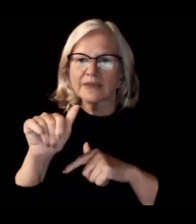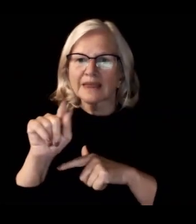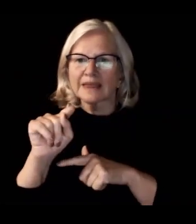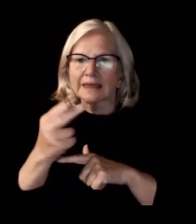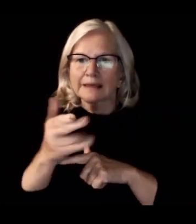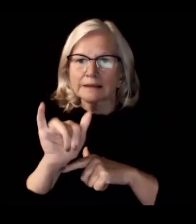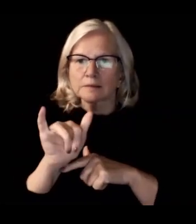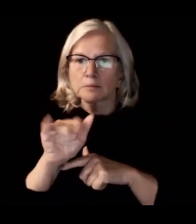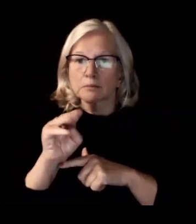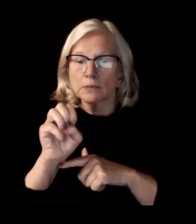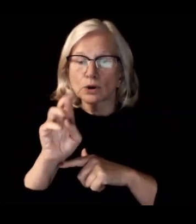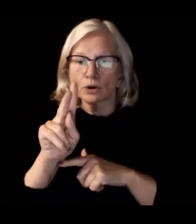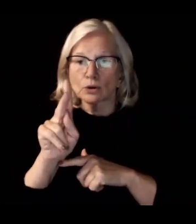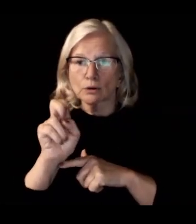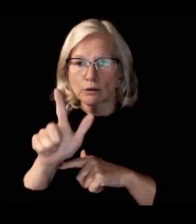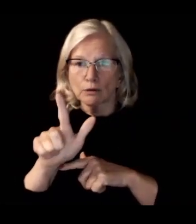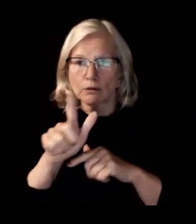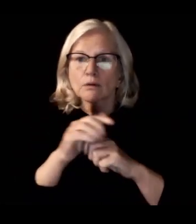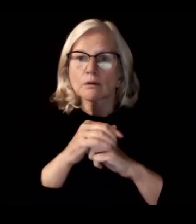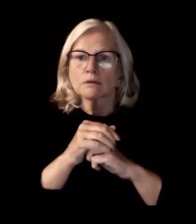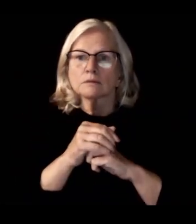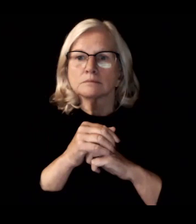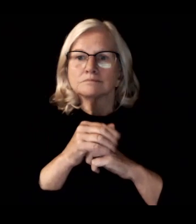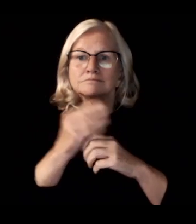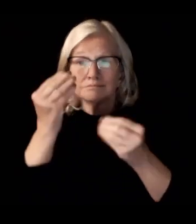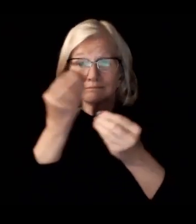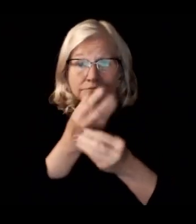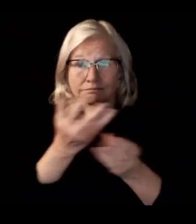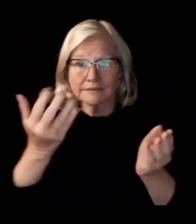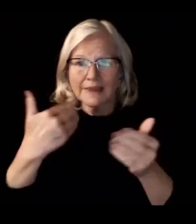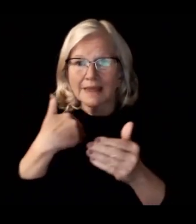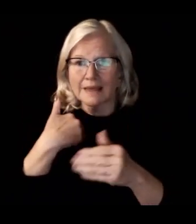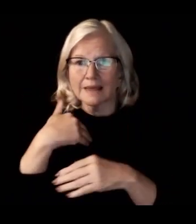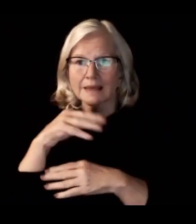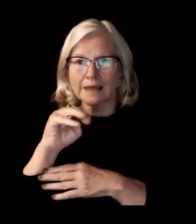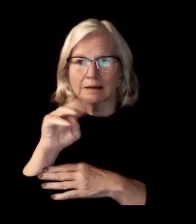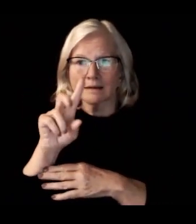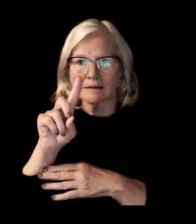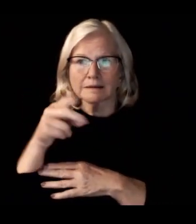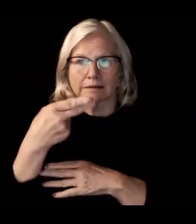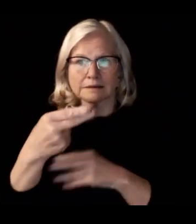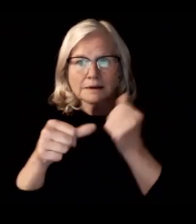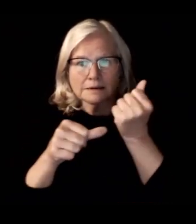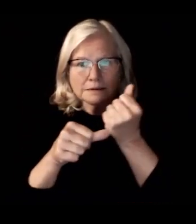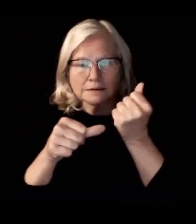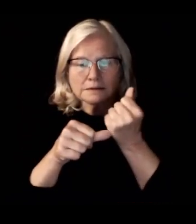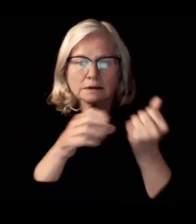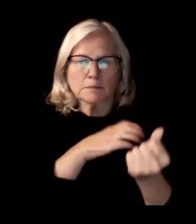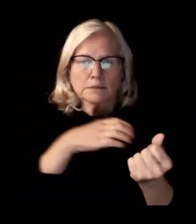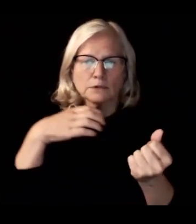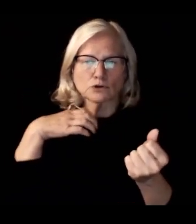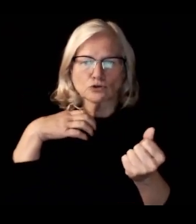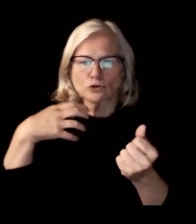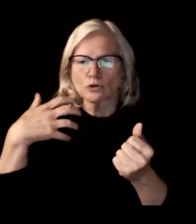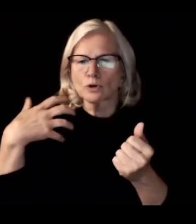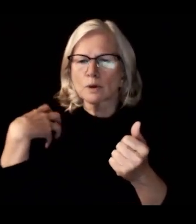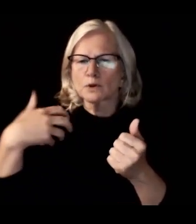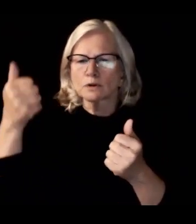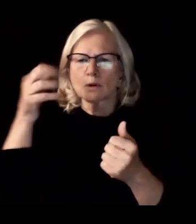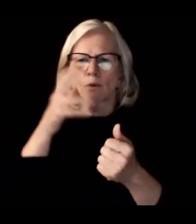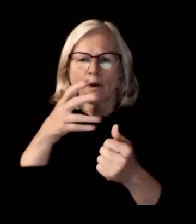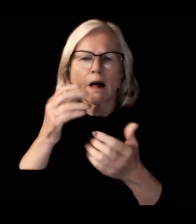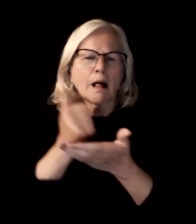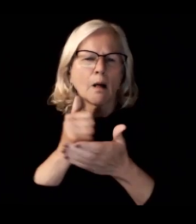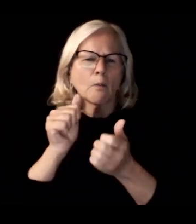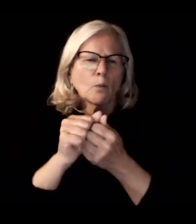M-E-R-K-E-L. I'll also mention that we have MDH Assistant Commissioner Marie Dotseth on the line to help us during the Q&A. After the opening